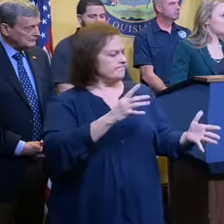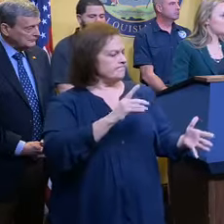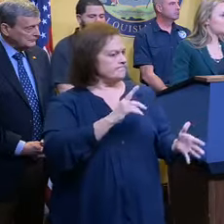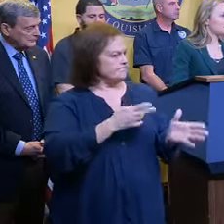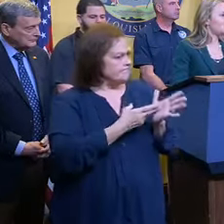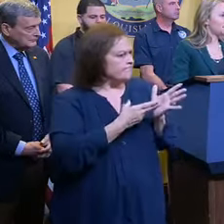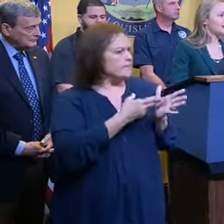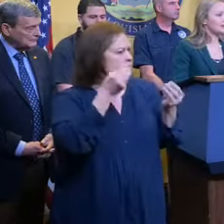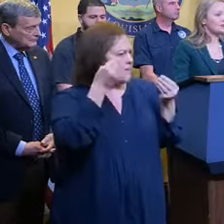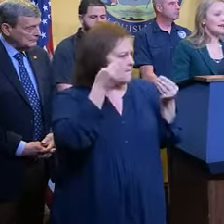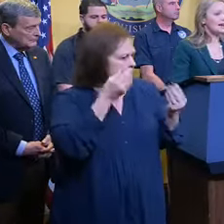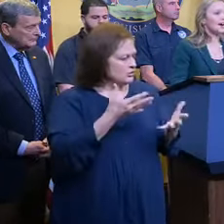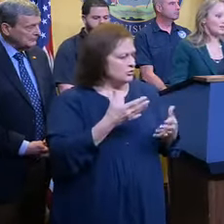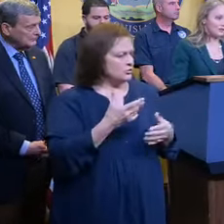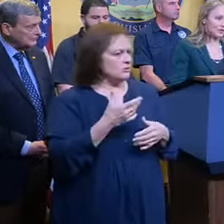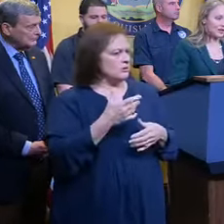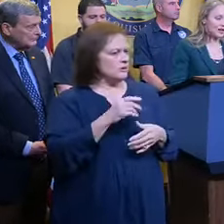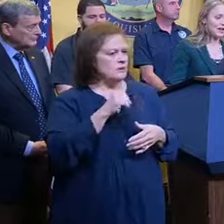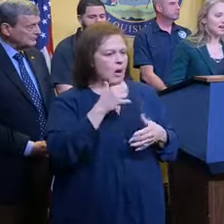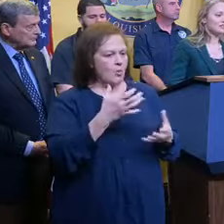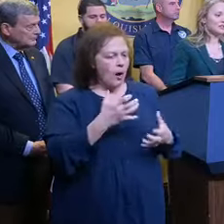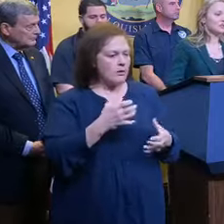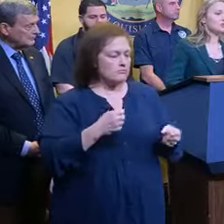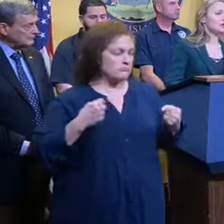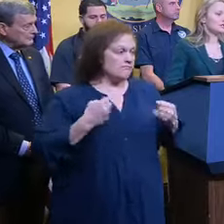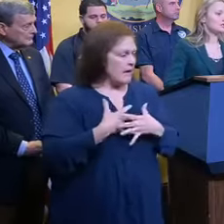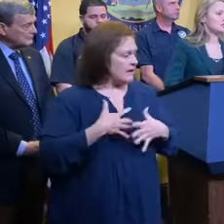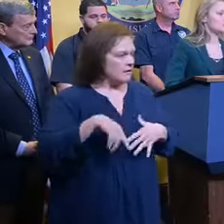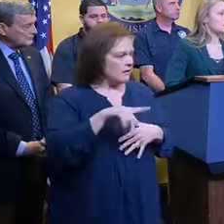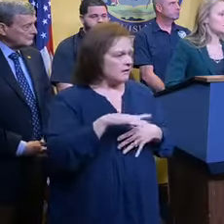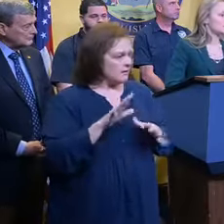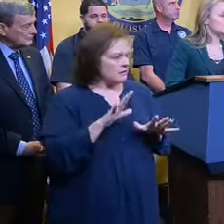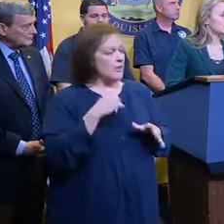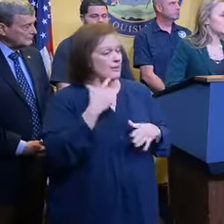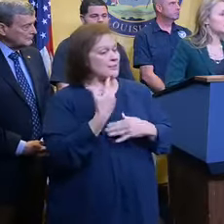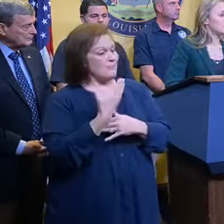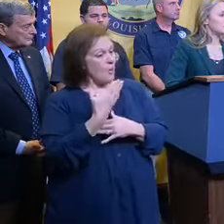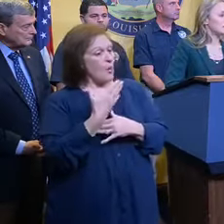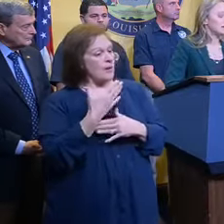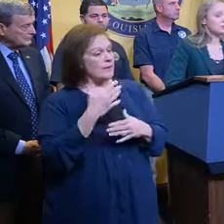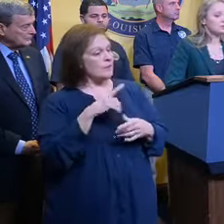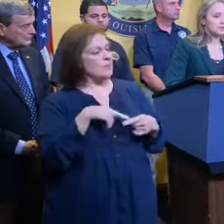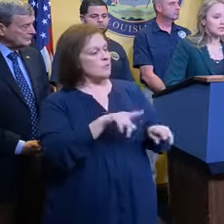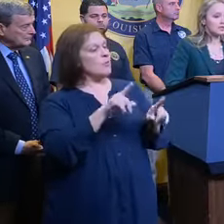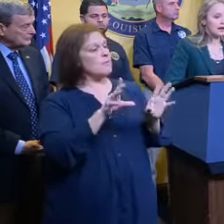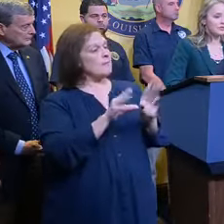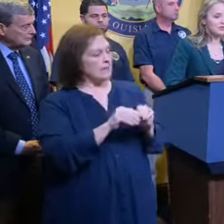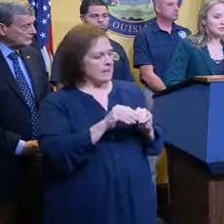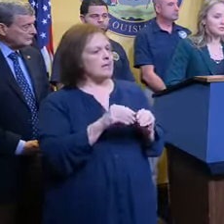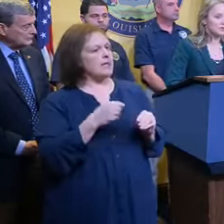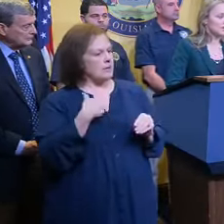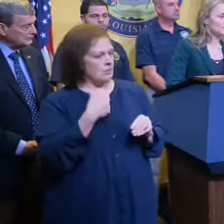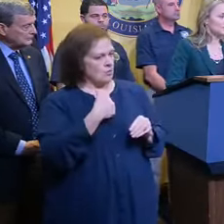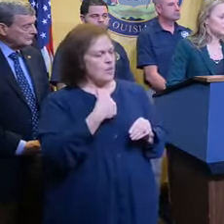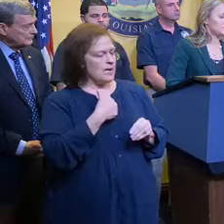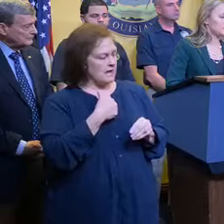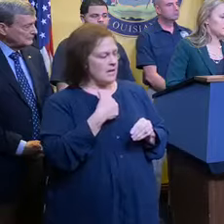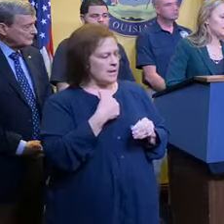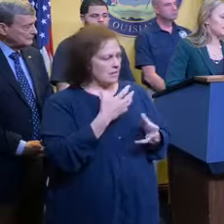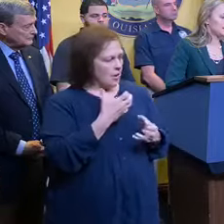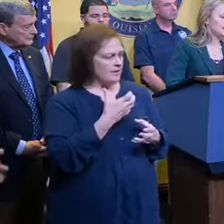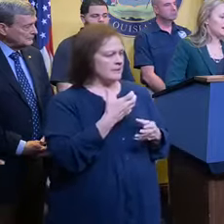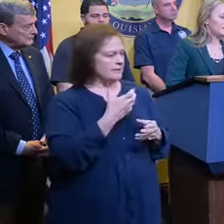we are spreading facts and not fear. And so that's what we tried to do this morning with our committee meeting, and we will continue to have those types of updates